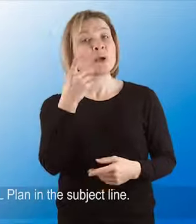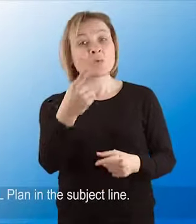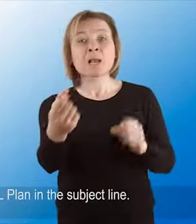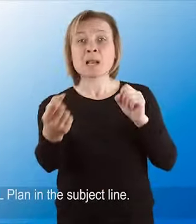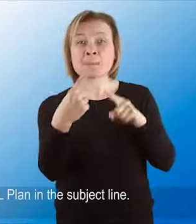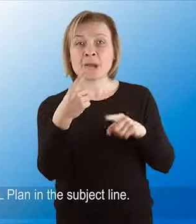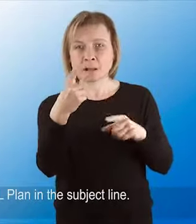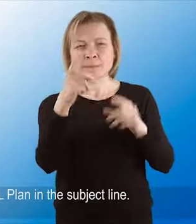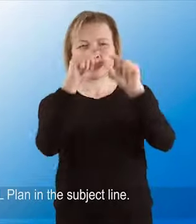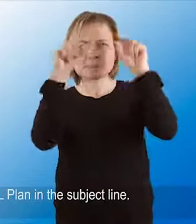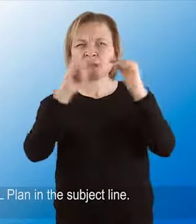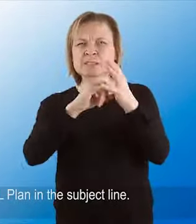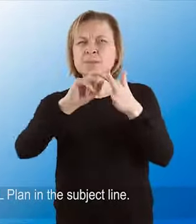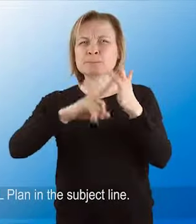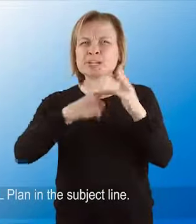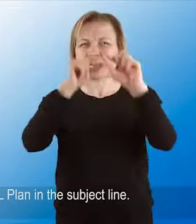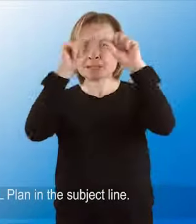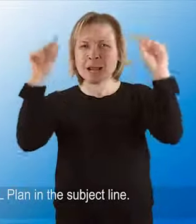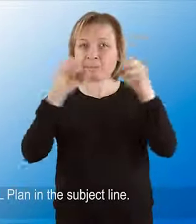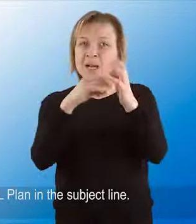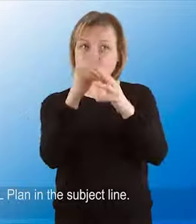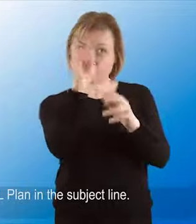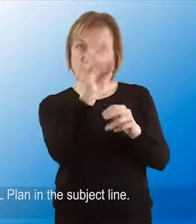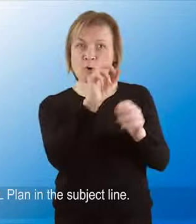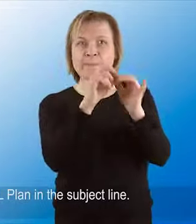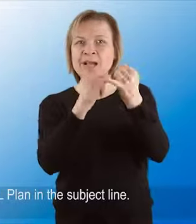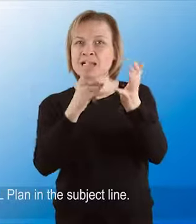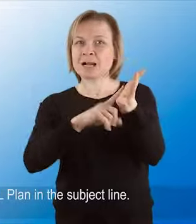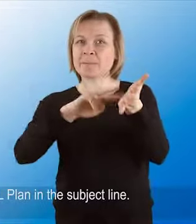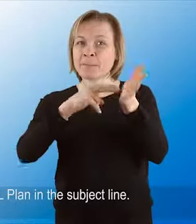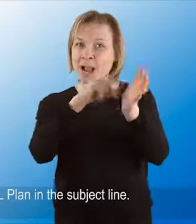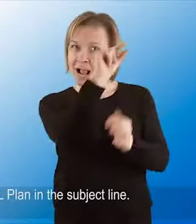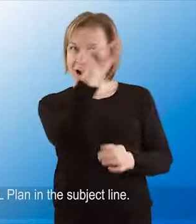Please put BSL plan in the subject line.